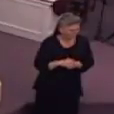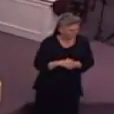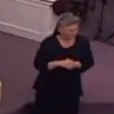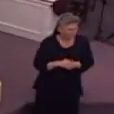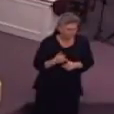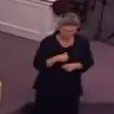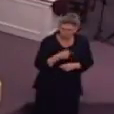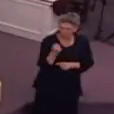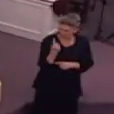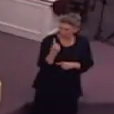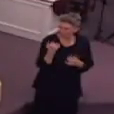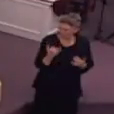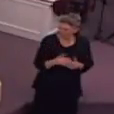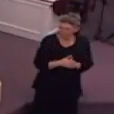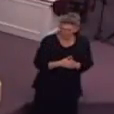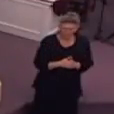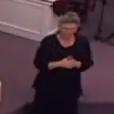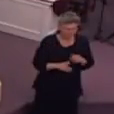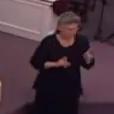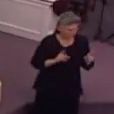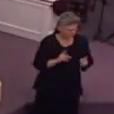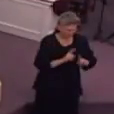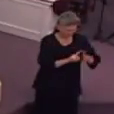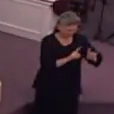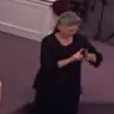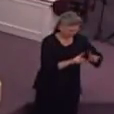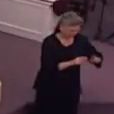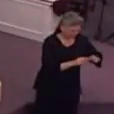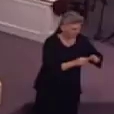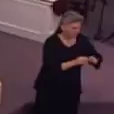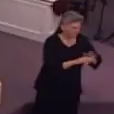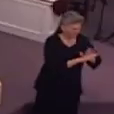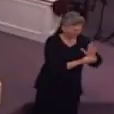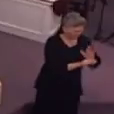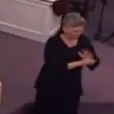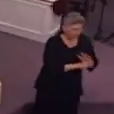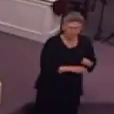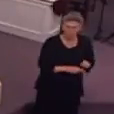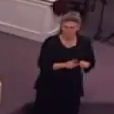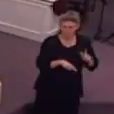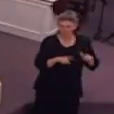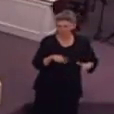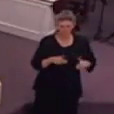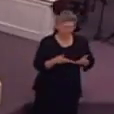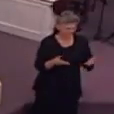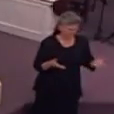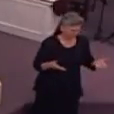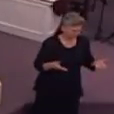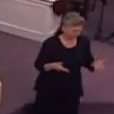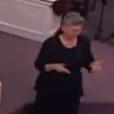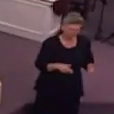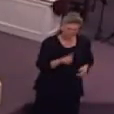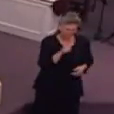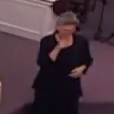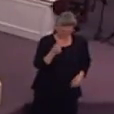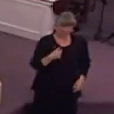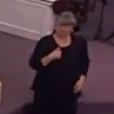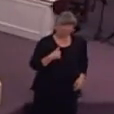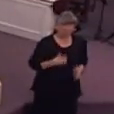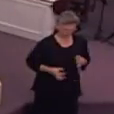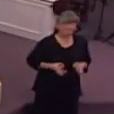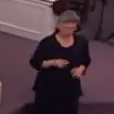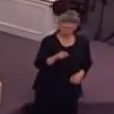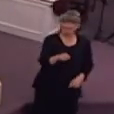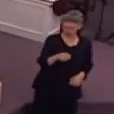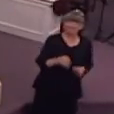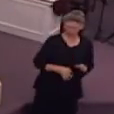And so we understand today that there's people from all walks of life that has done all kinds of things. And it's not for me to judge or